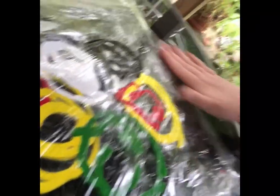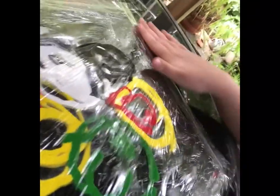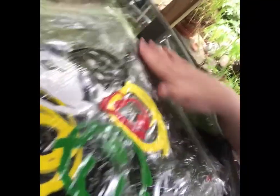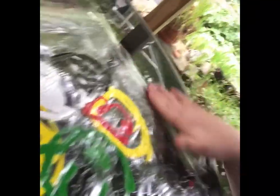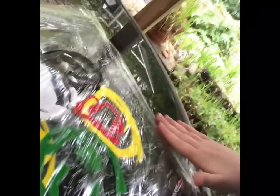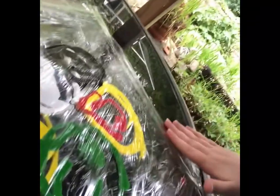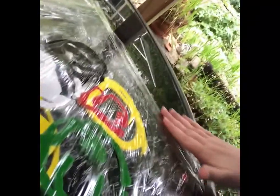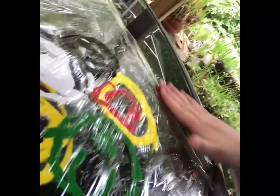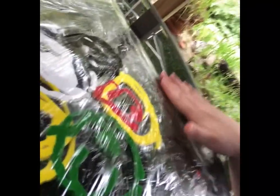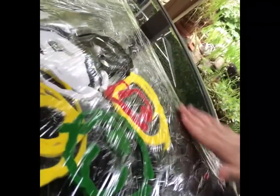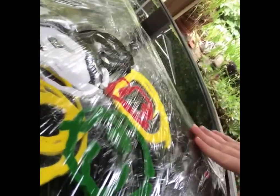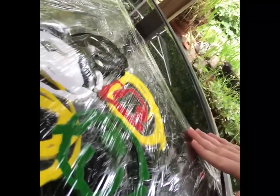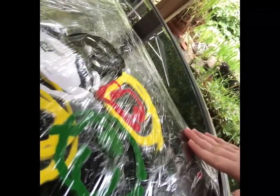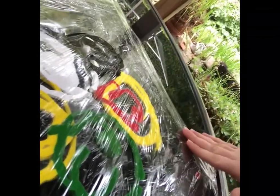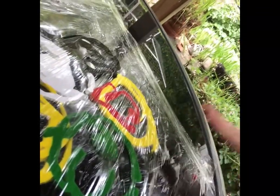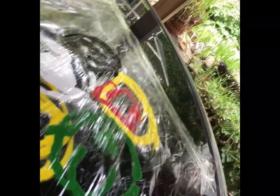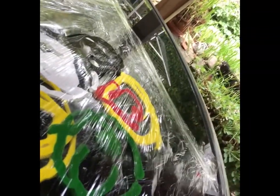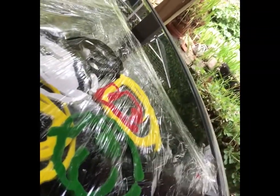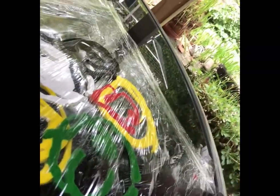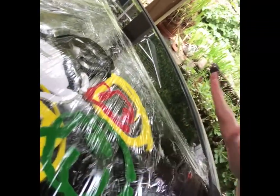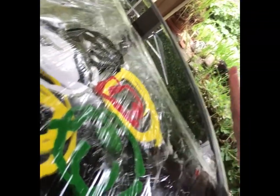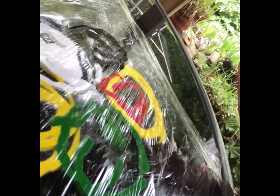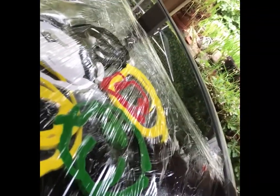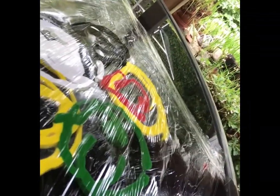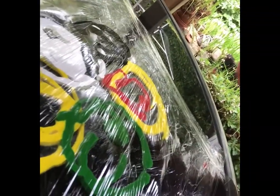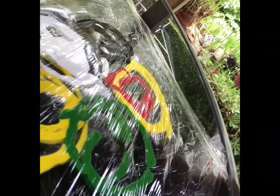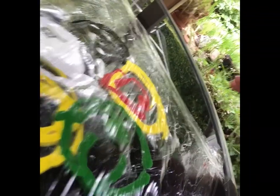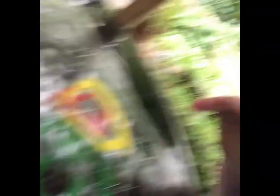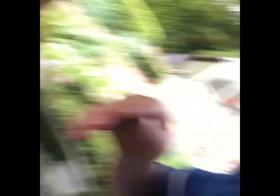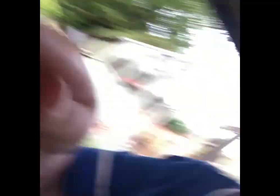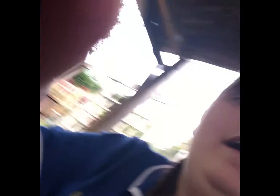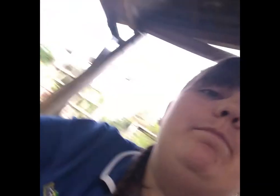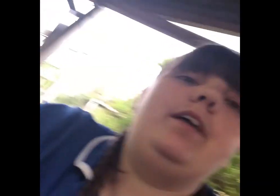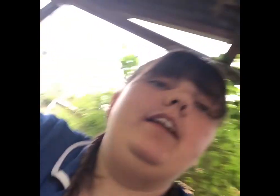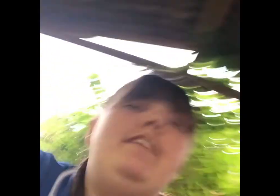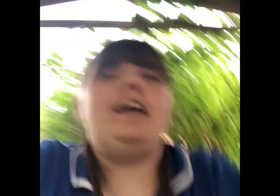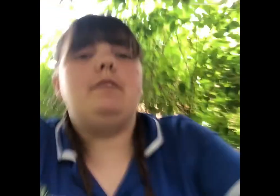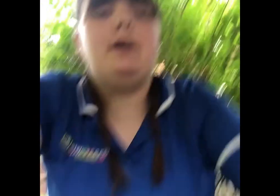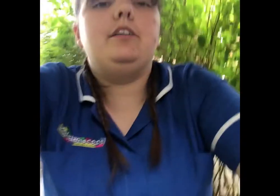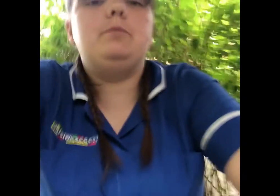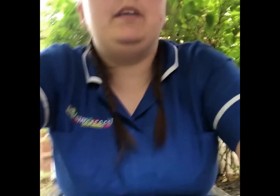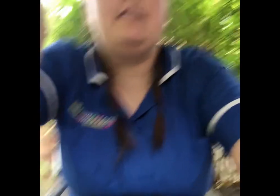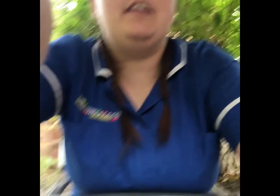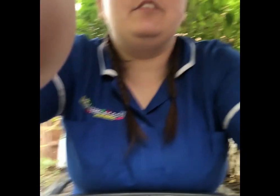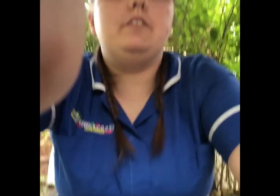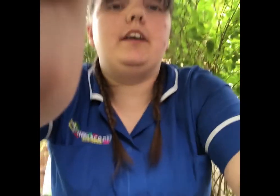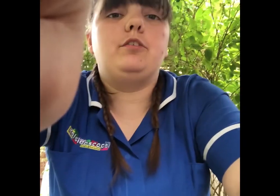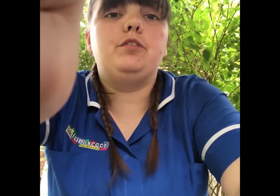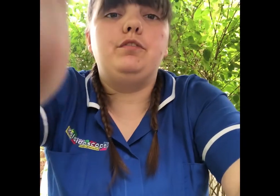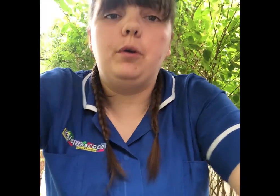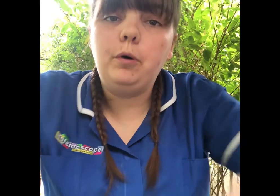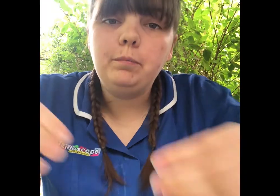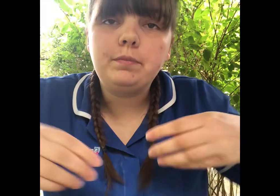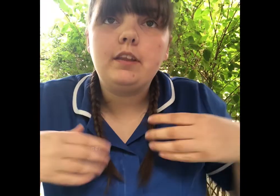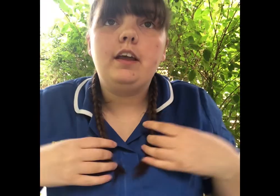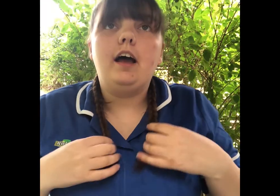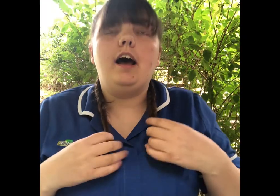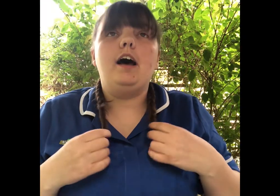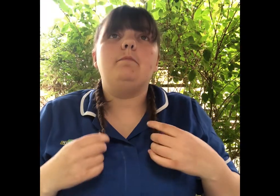it well at the edges, it should stay clean. I know in ladybirds we tend to do it across the floor, lay